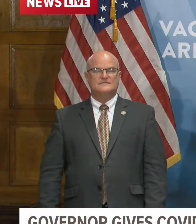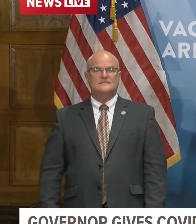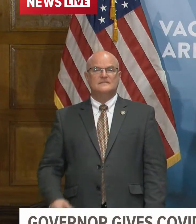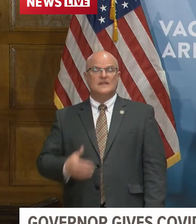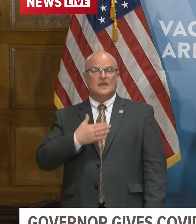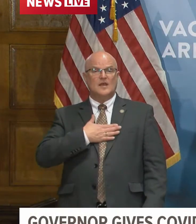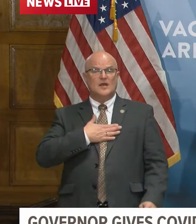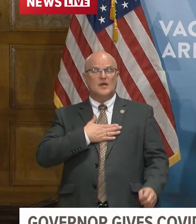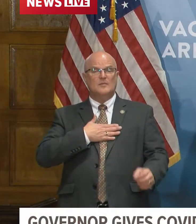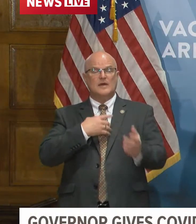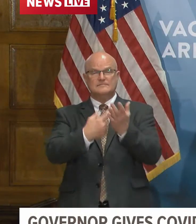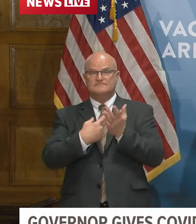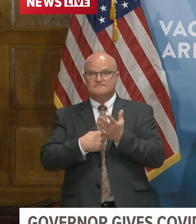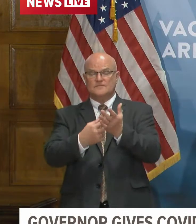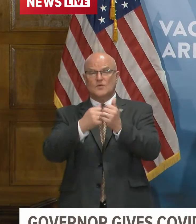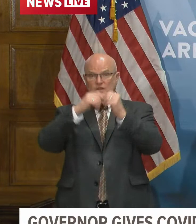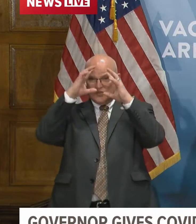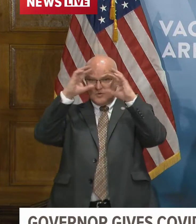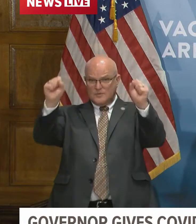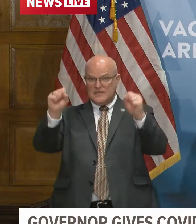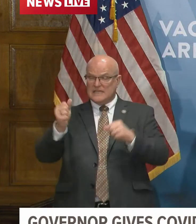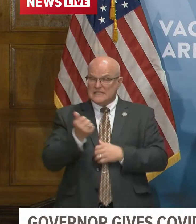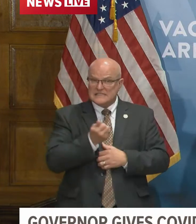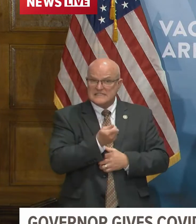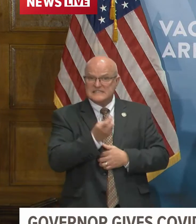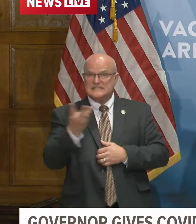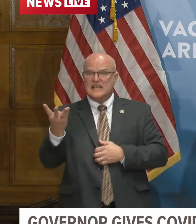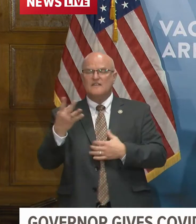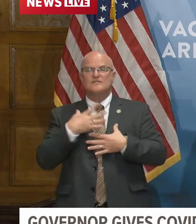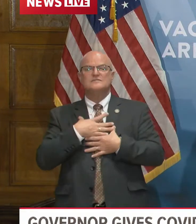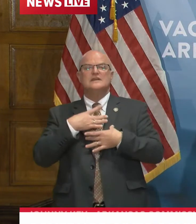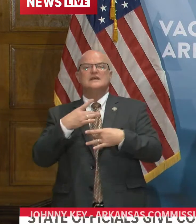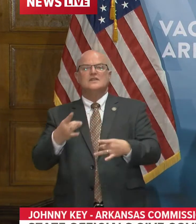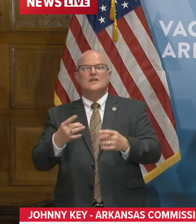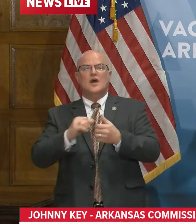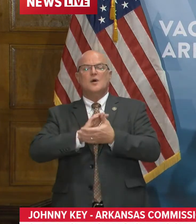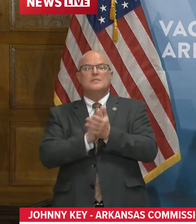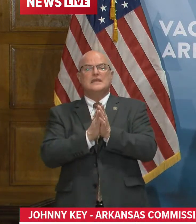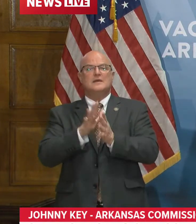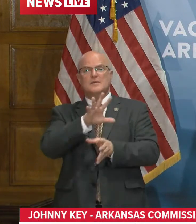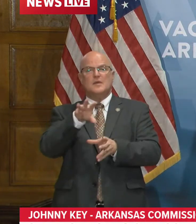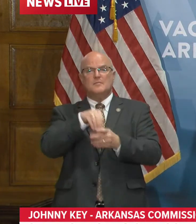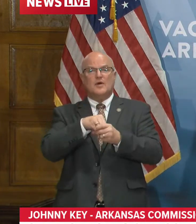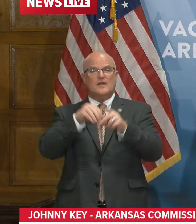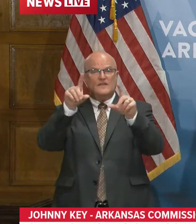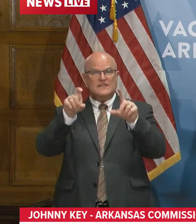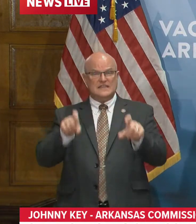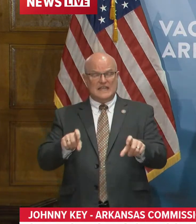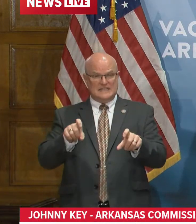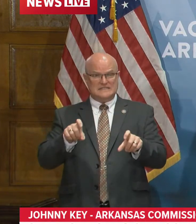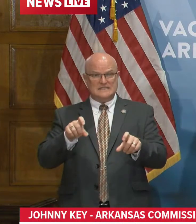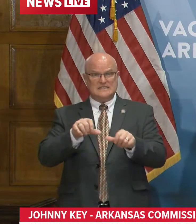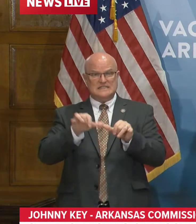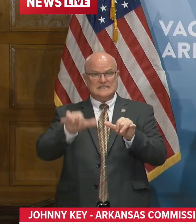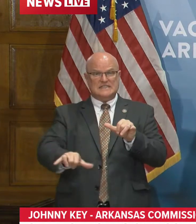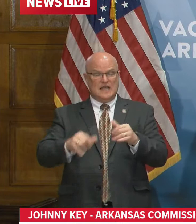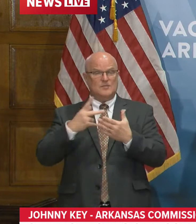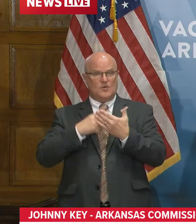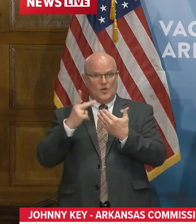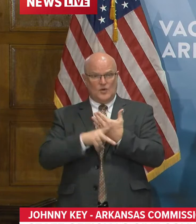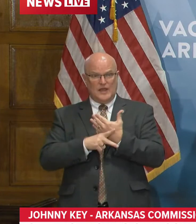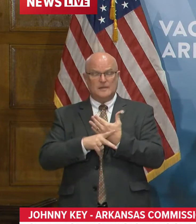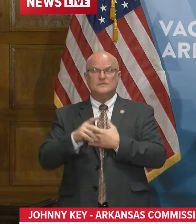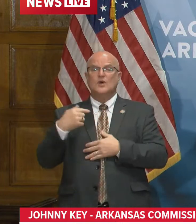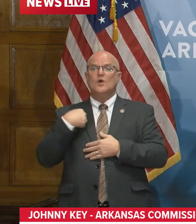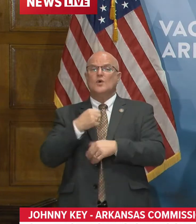In my communication with superintendents, a number of them expressed interest in becoming part of the Test to Stay program.